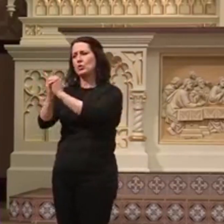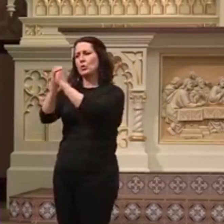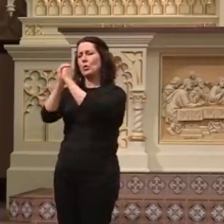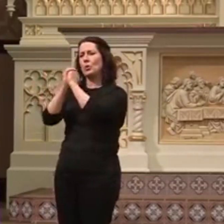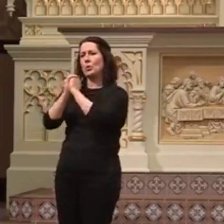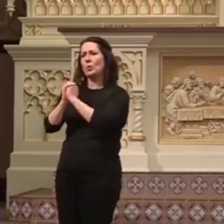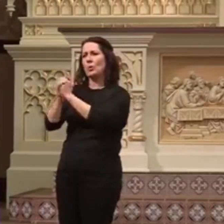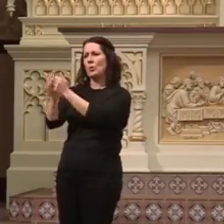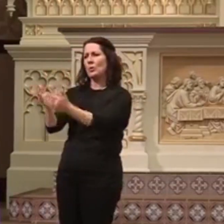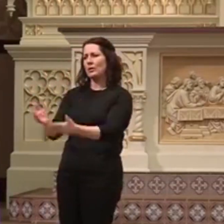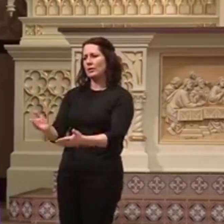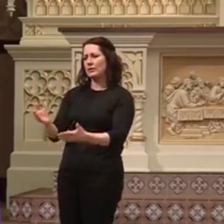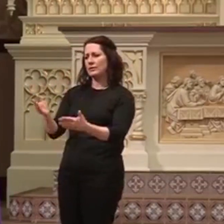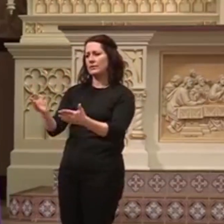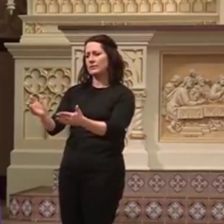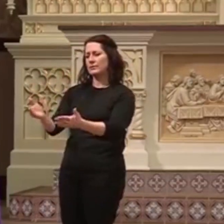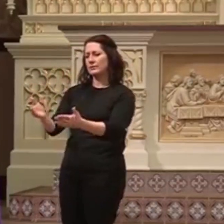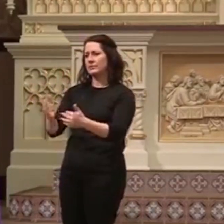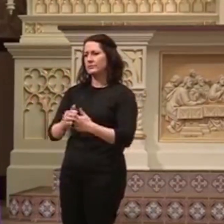adore.